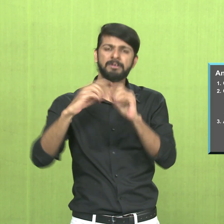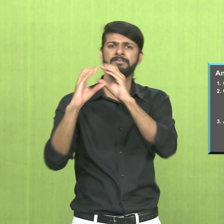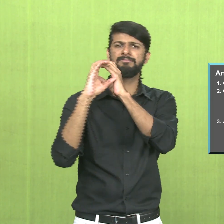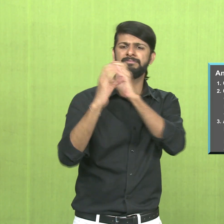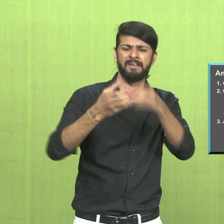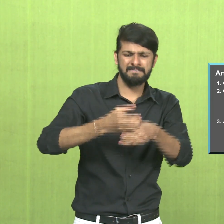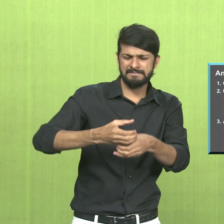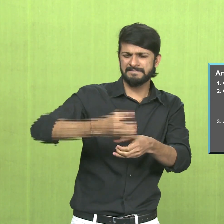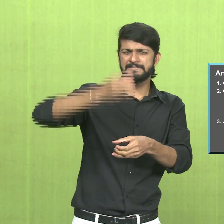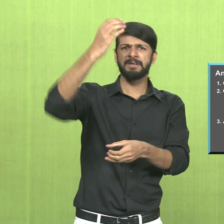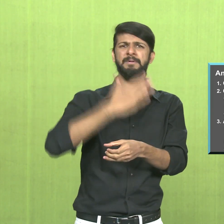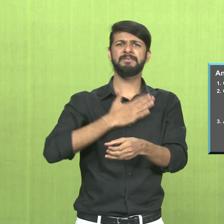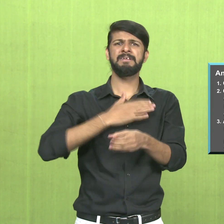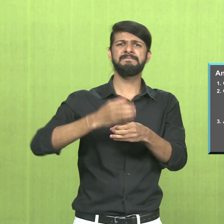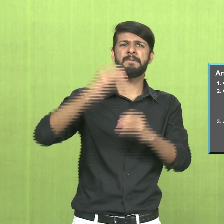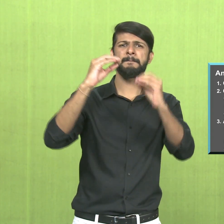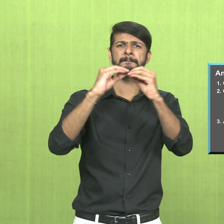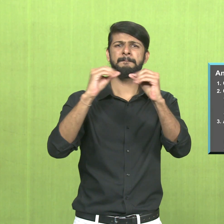or bamboo.